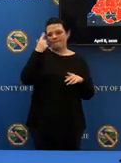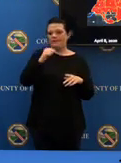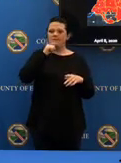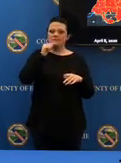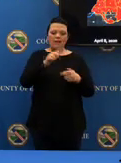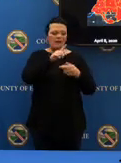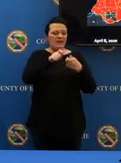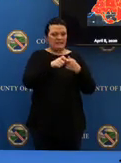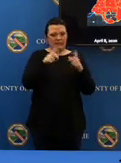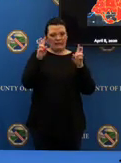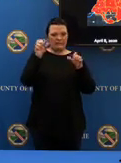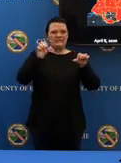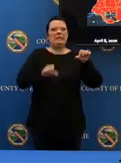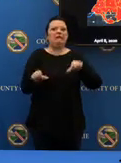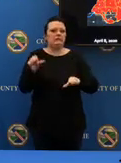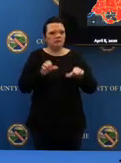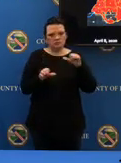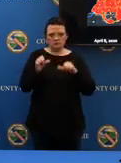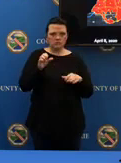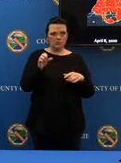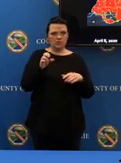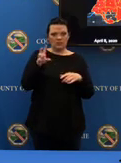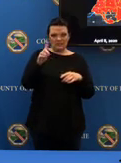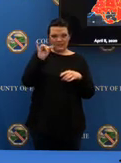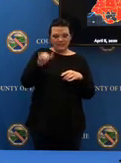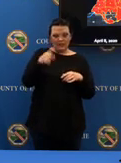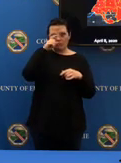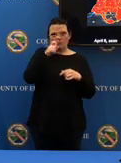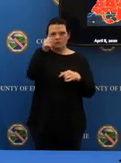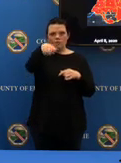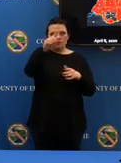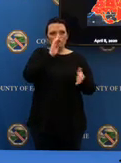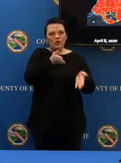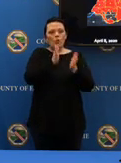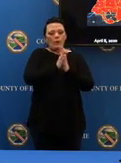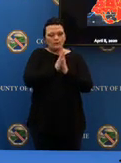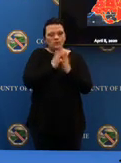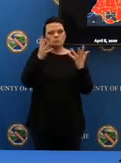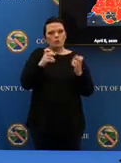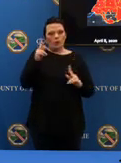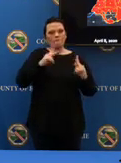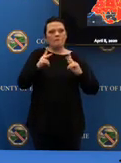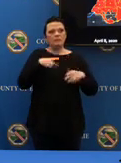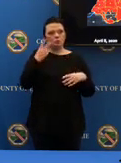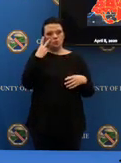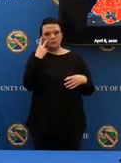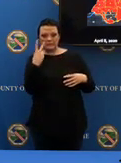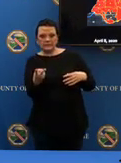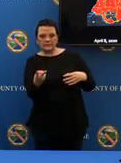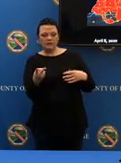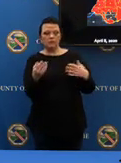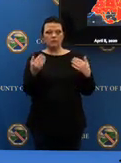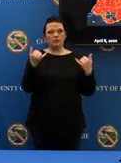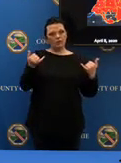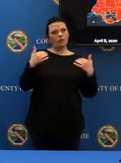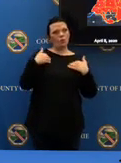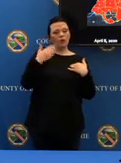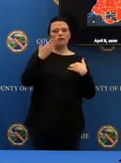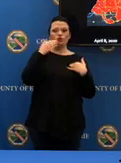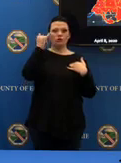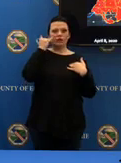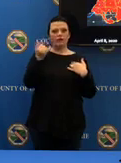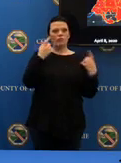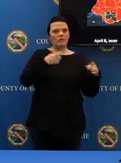an exact science. We did it because there was a request, and we wanted people to see, and it gives us an idea of what's happening on the ground in